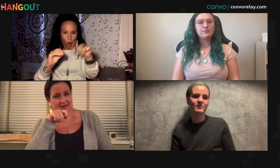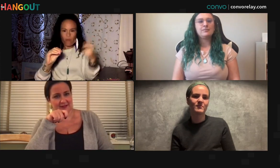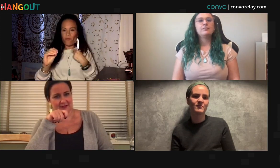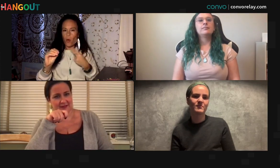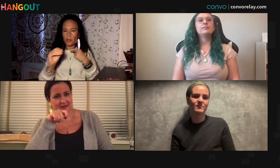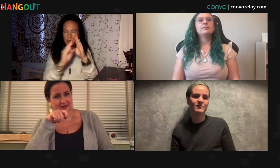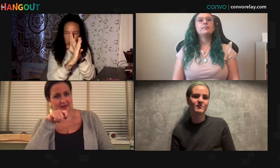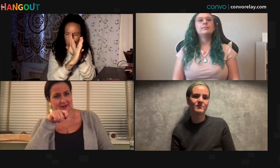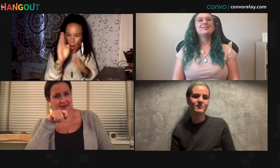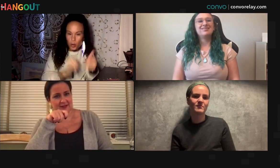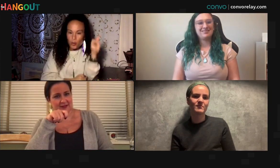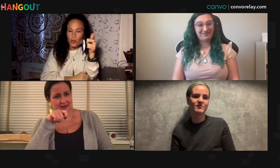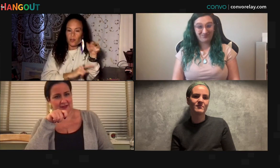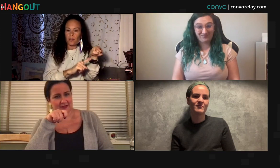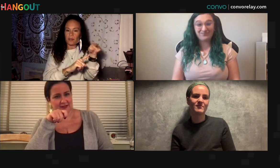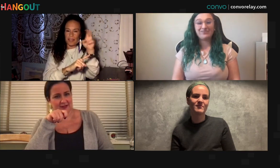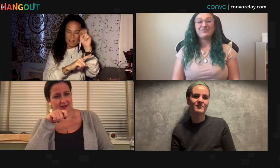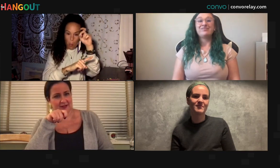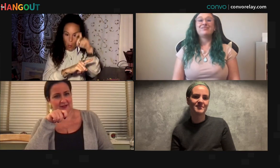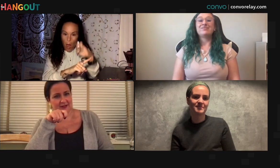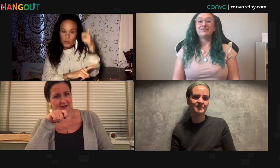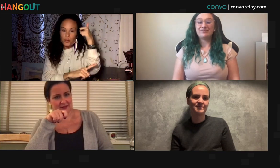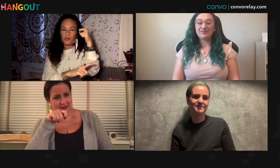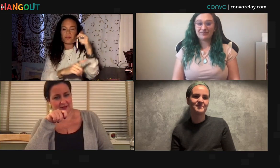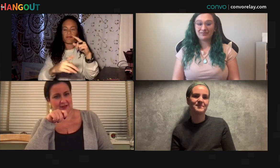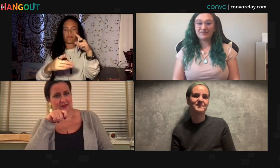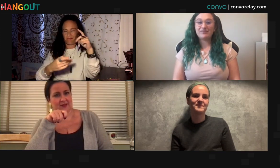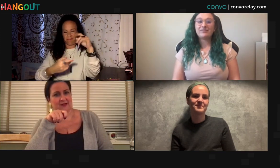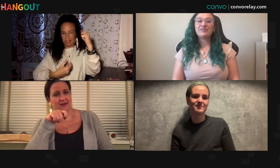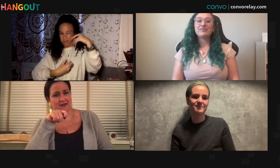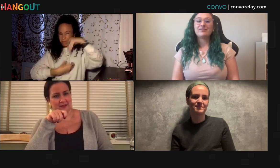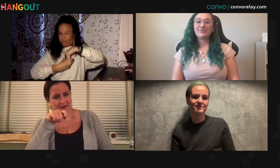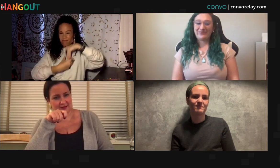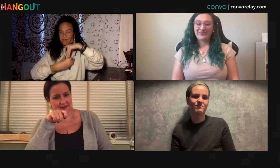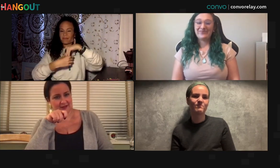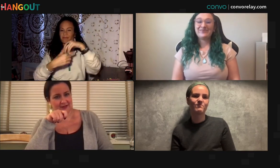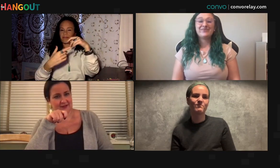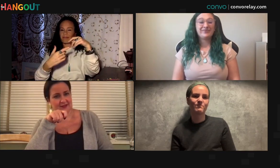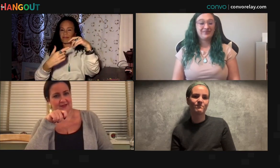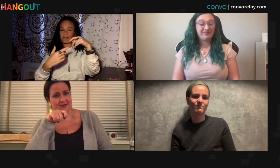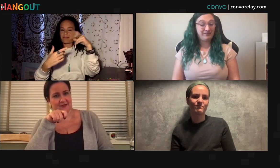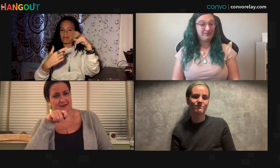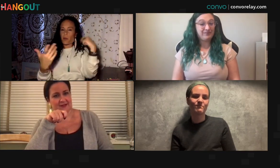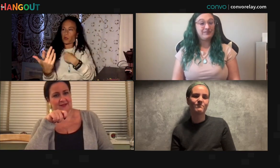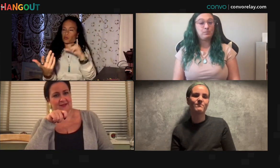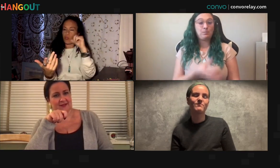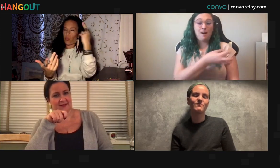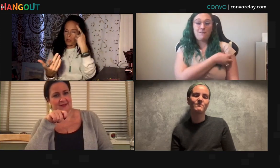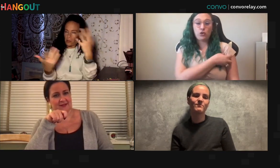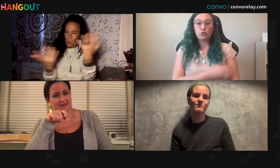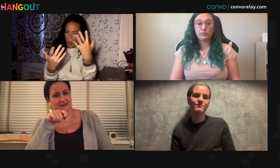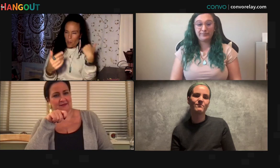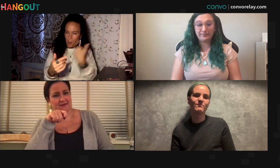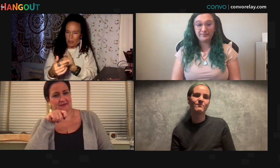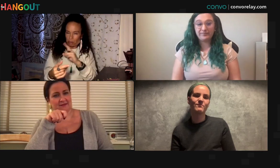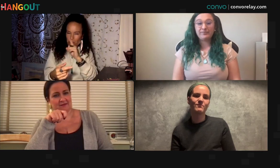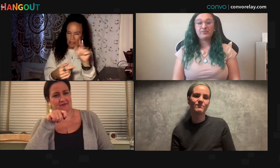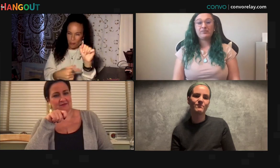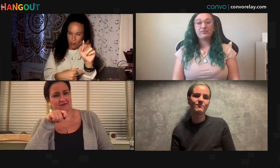then all of a sudden, things are just quiet. But even then, you have another voice that's even quieter and wiser. And